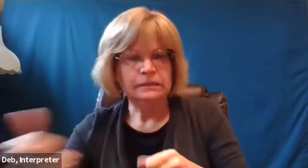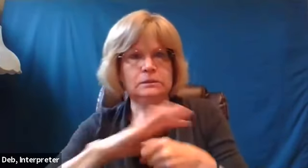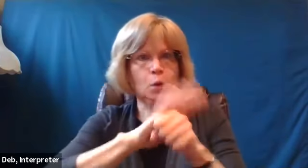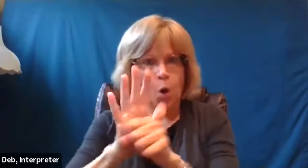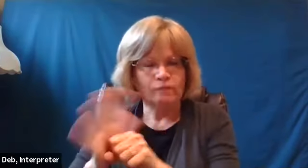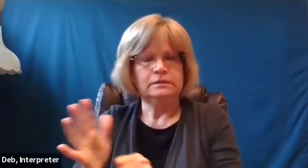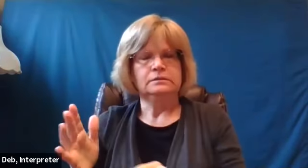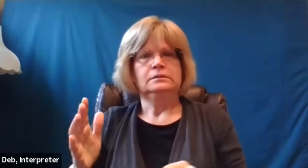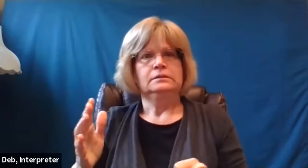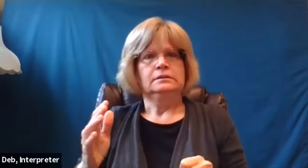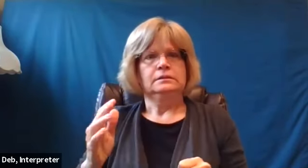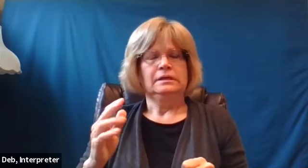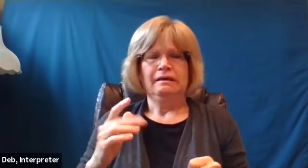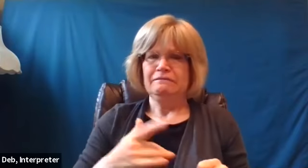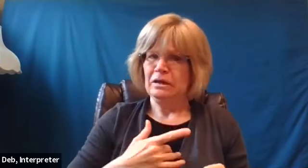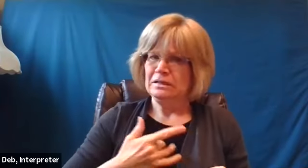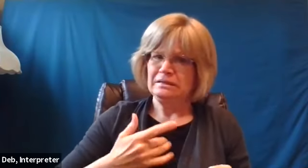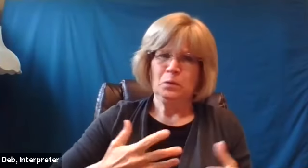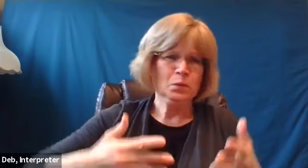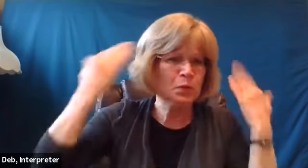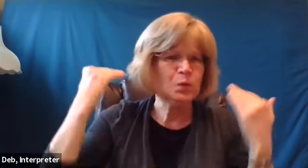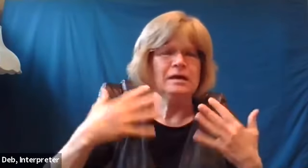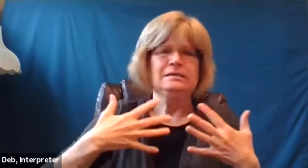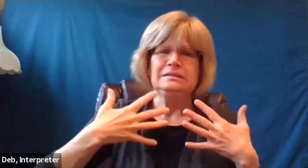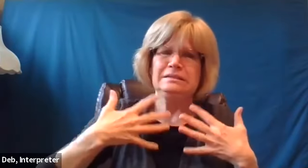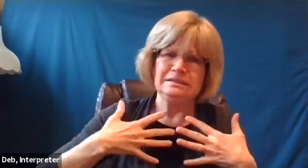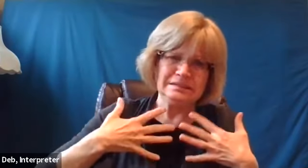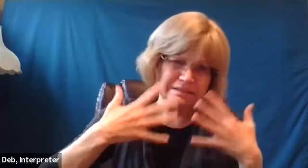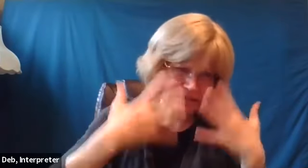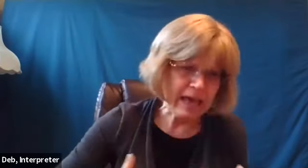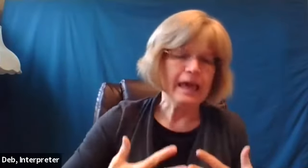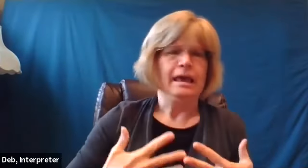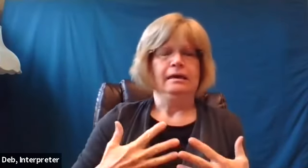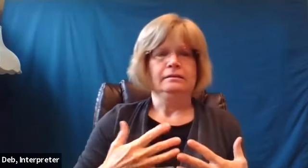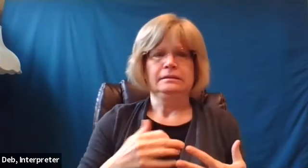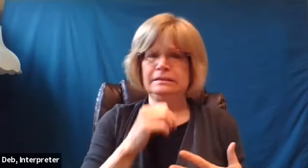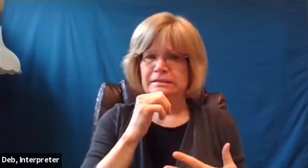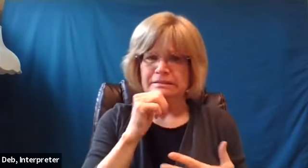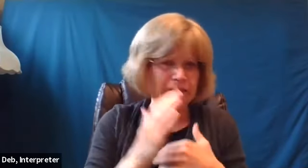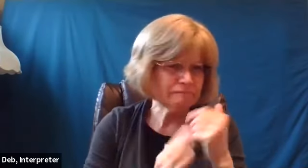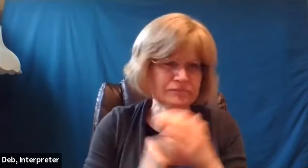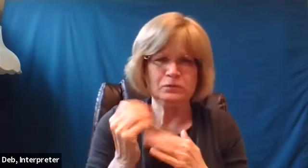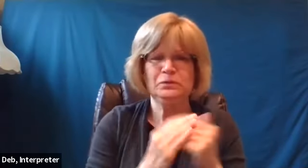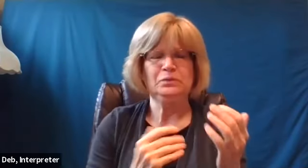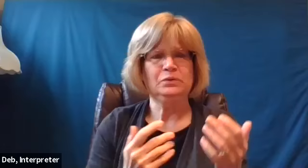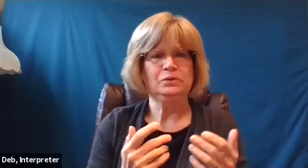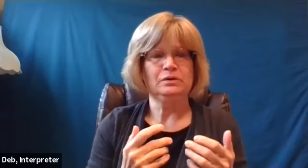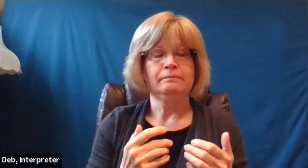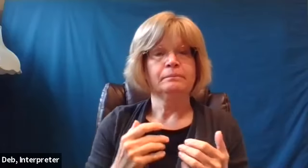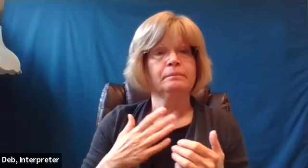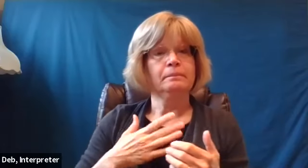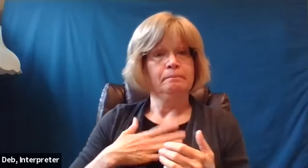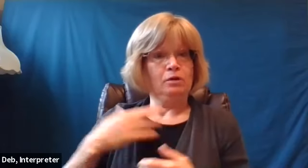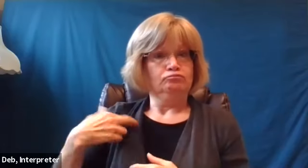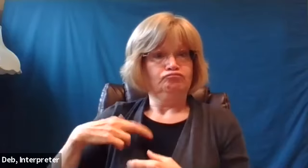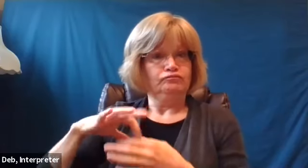overwhelming sadness and little comfort at times. The spiritual part of me was also struggling. I depended on Sundays at